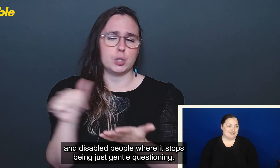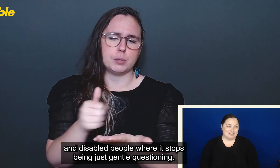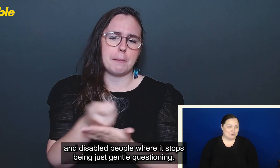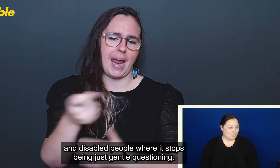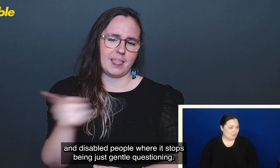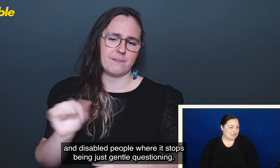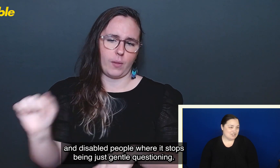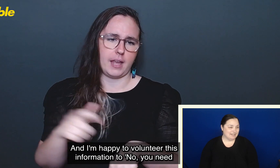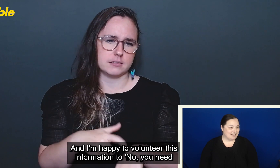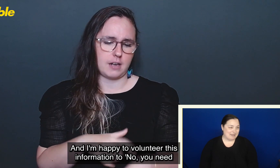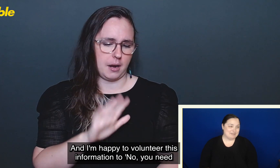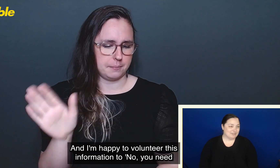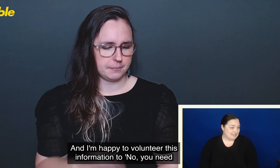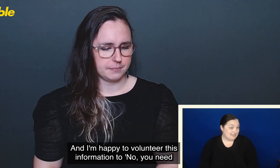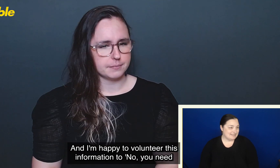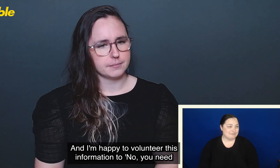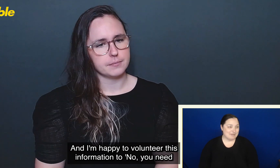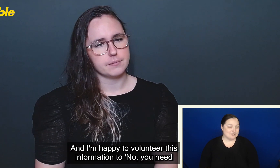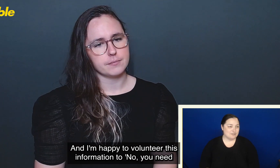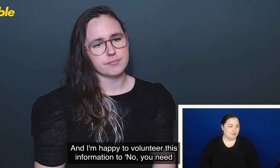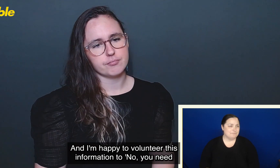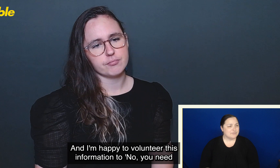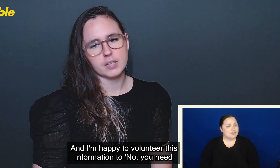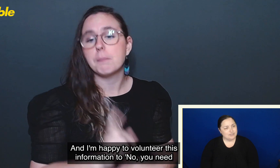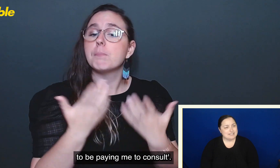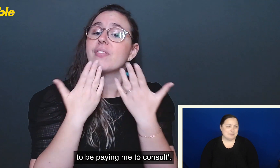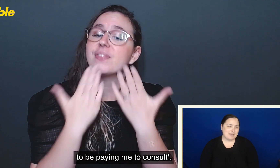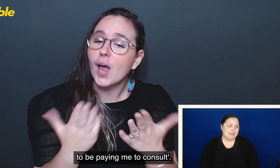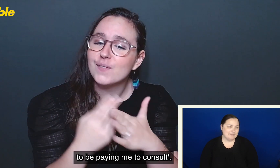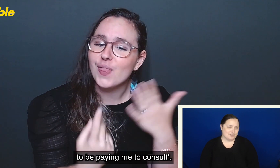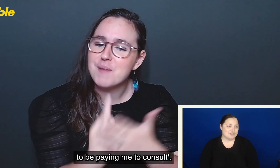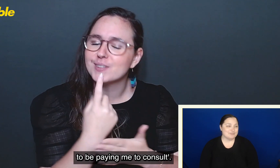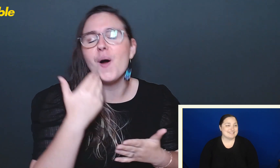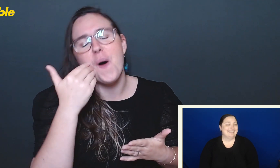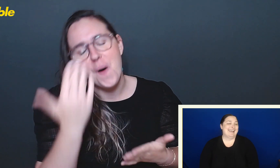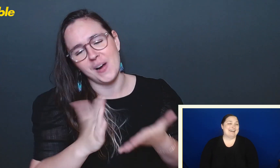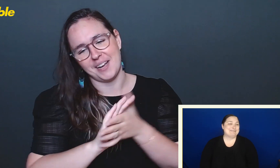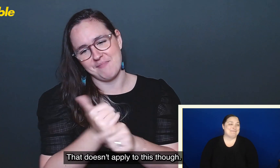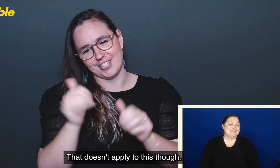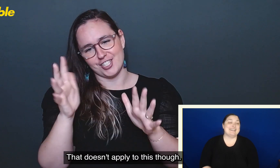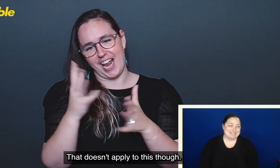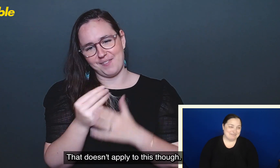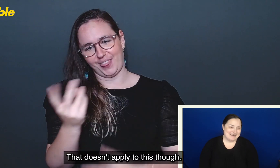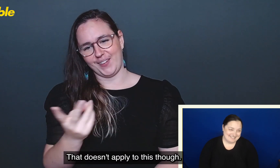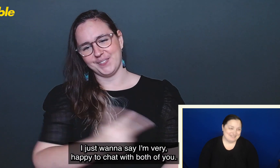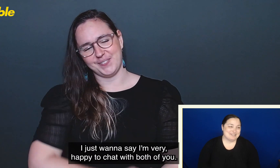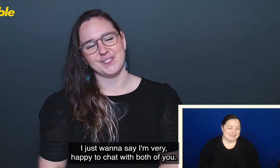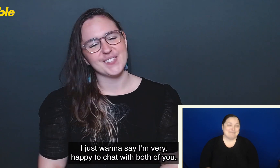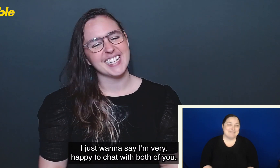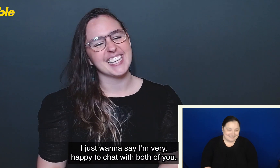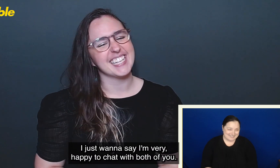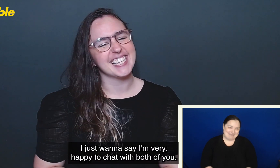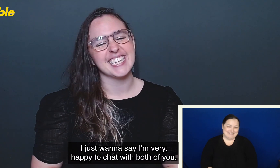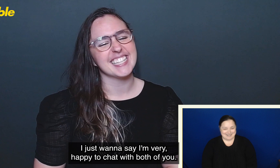just gentle questioning and I'm happy to volunteer this information to, no, you need to be paying me to consult. That doesn't apply to this, though. I just want to say